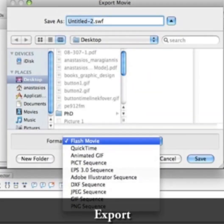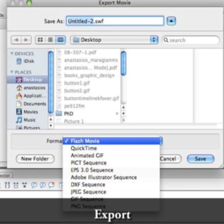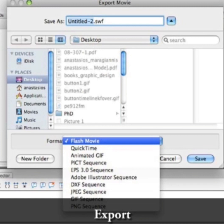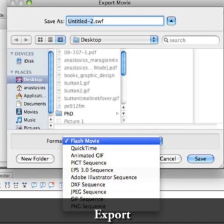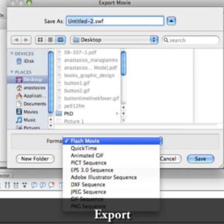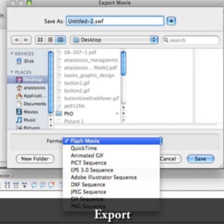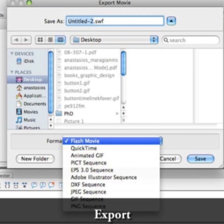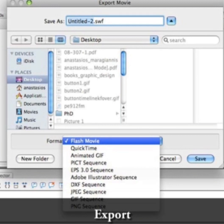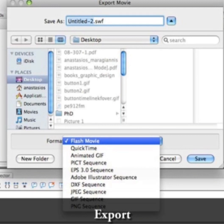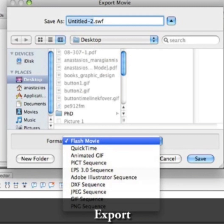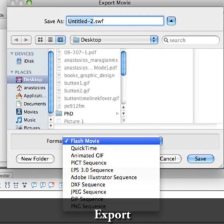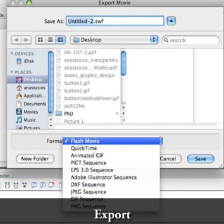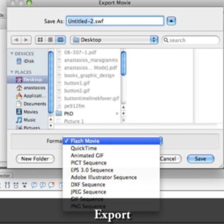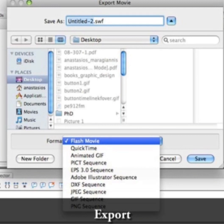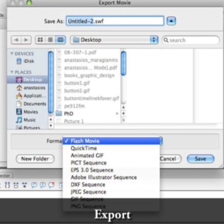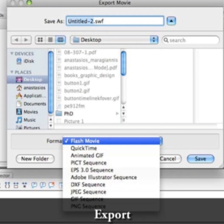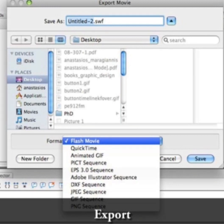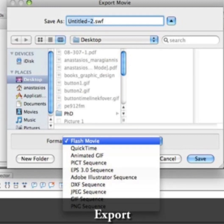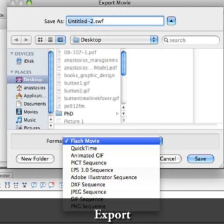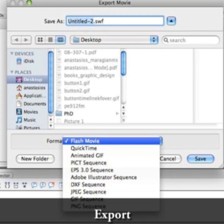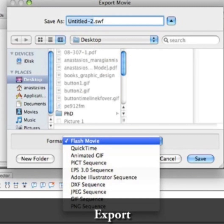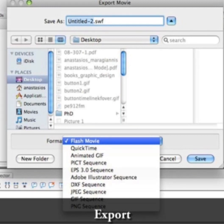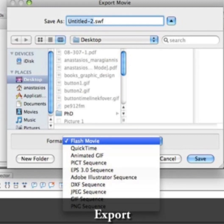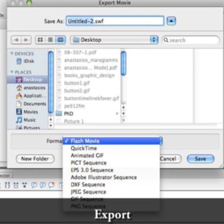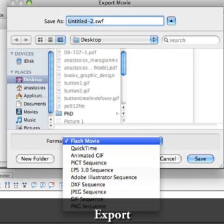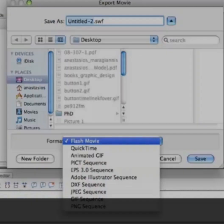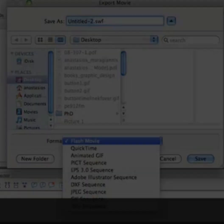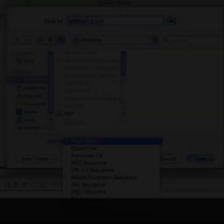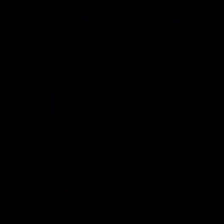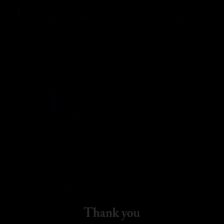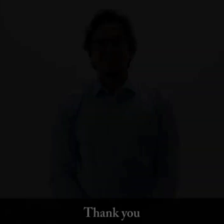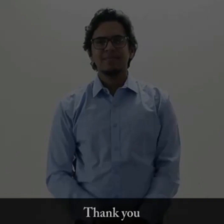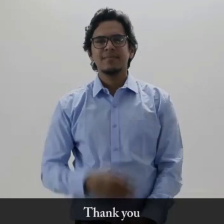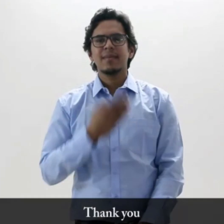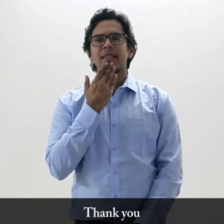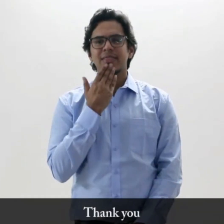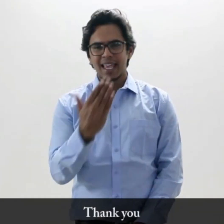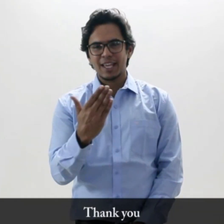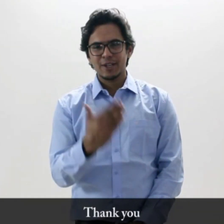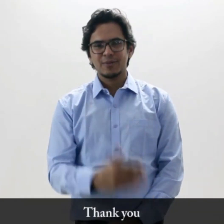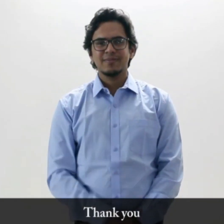Export. Thank you.